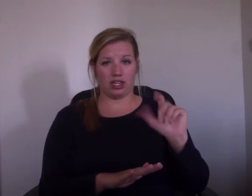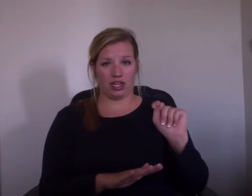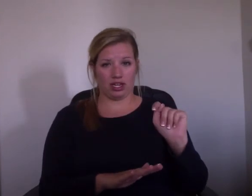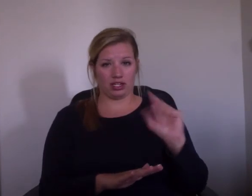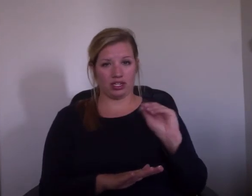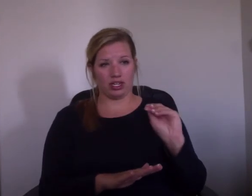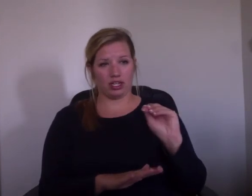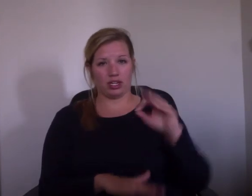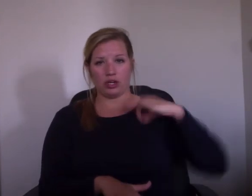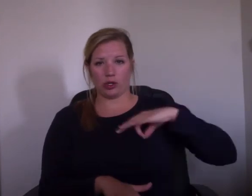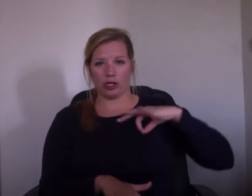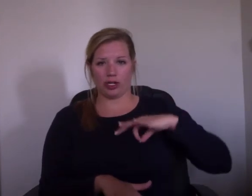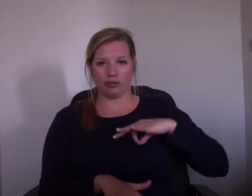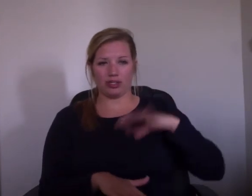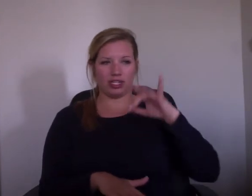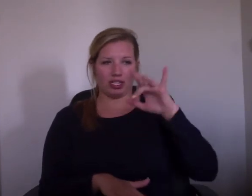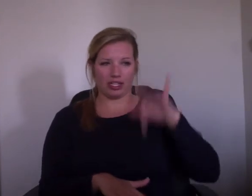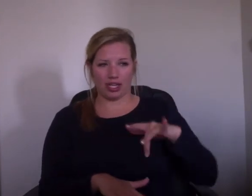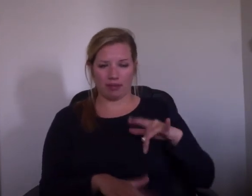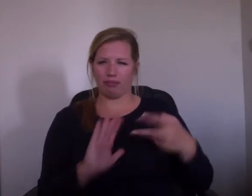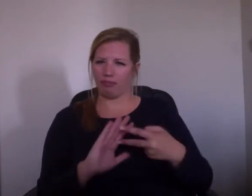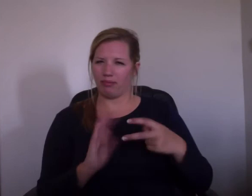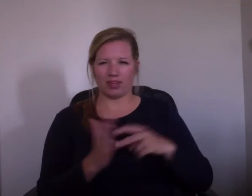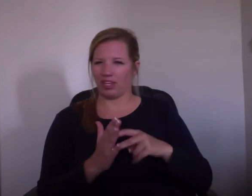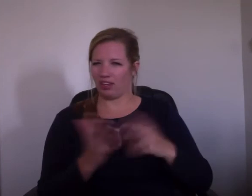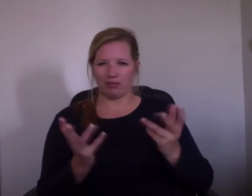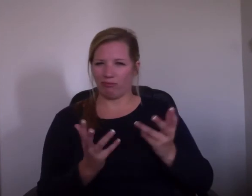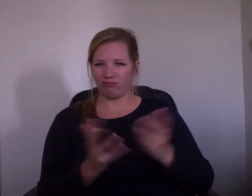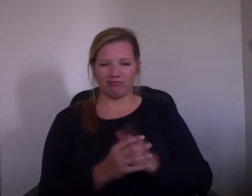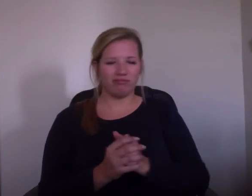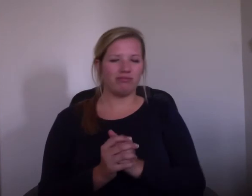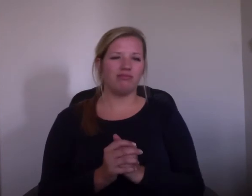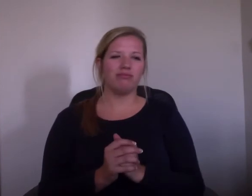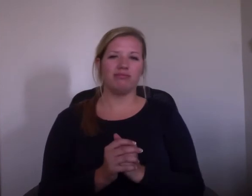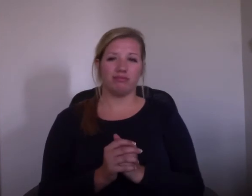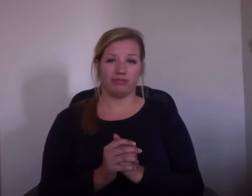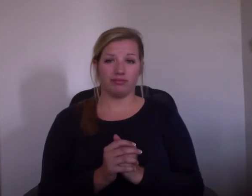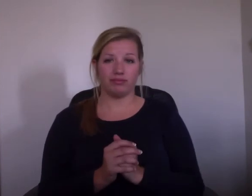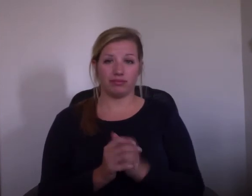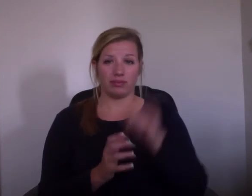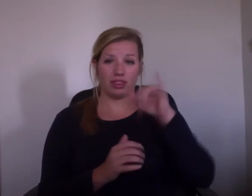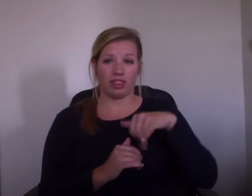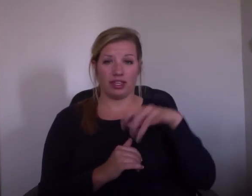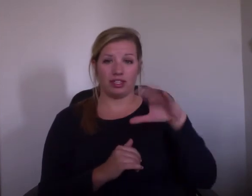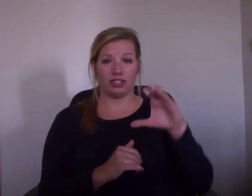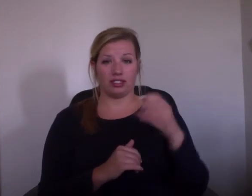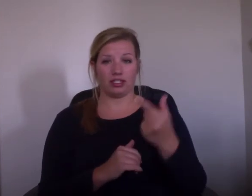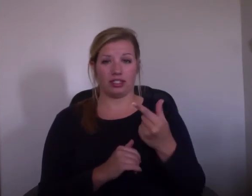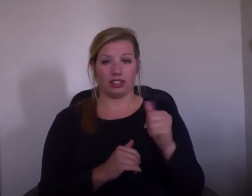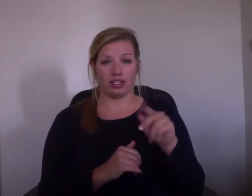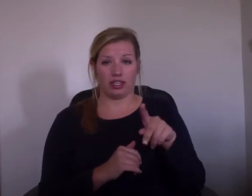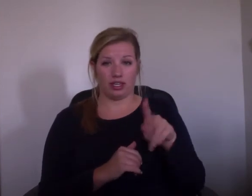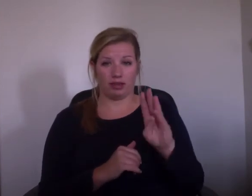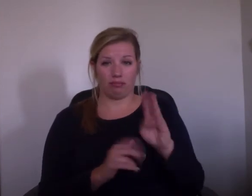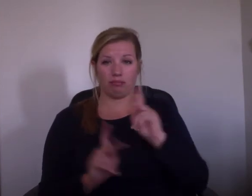Okay. A credibility gap is a gap in what someone tells you and what is